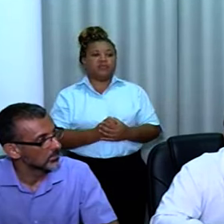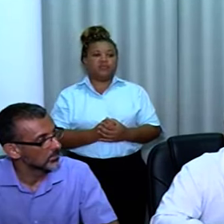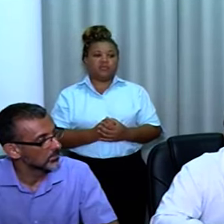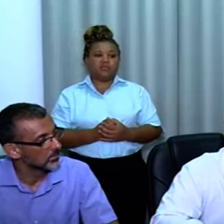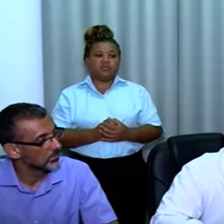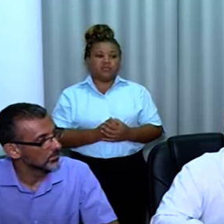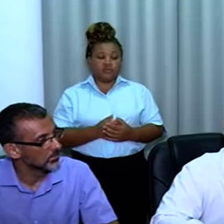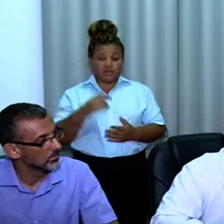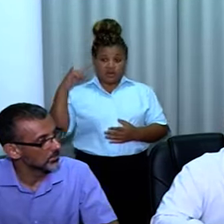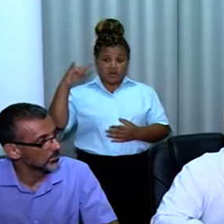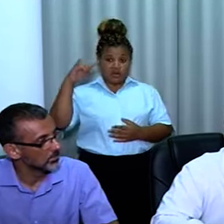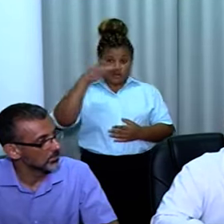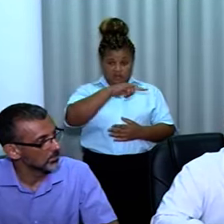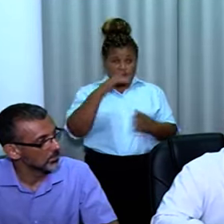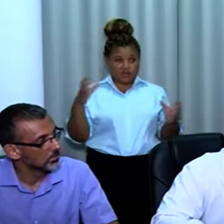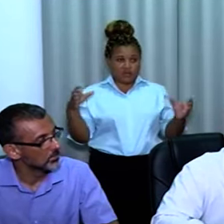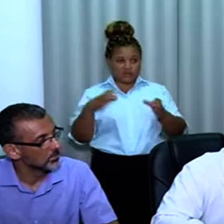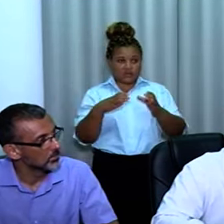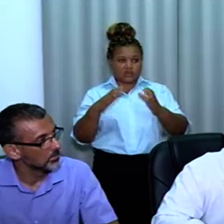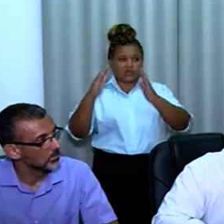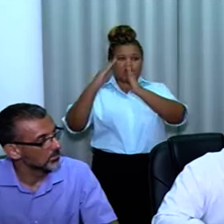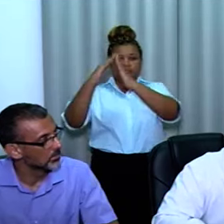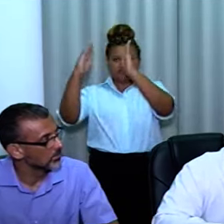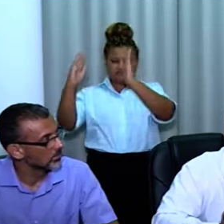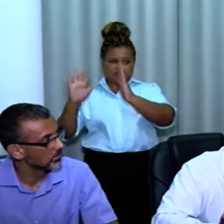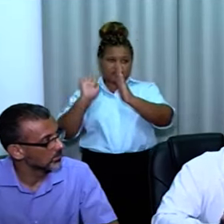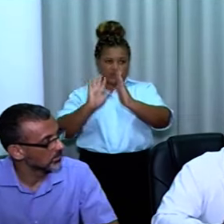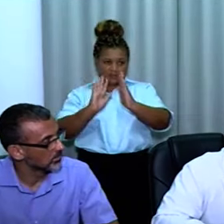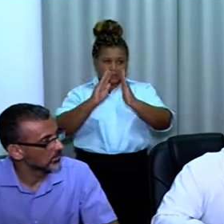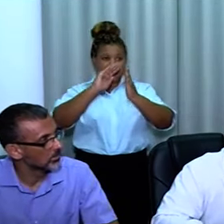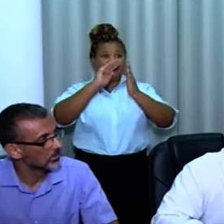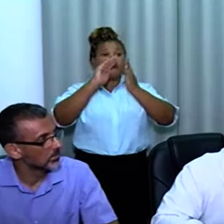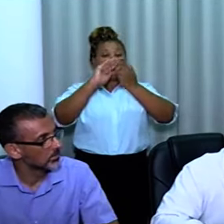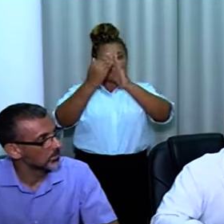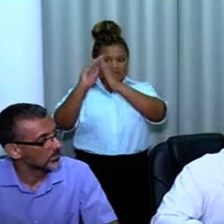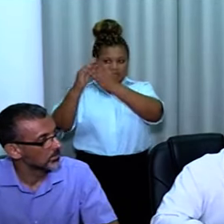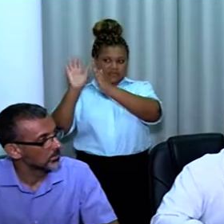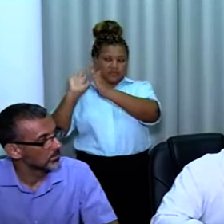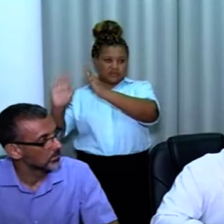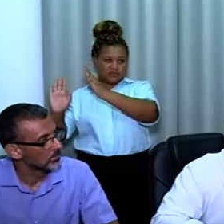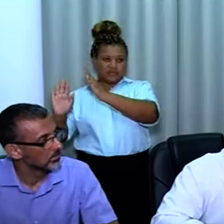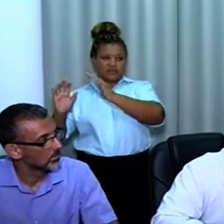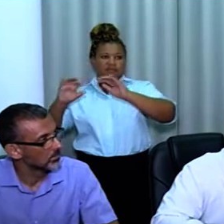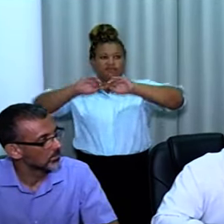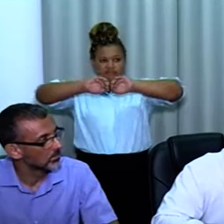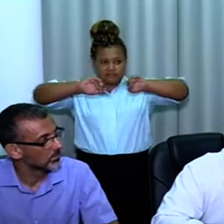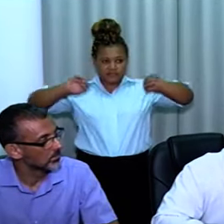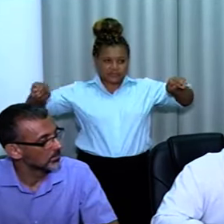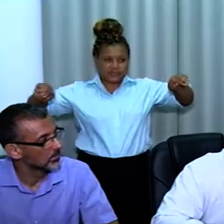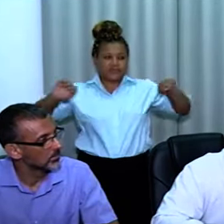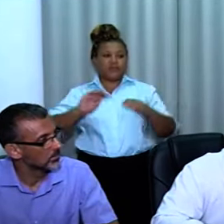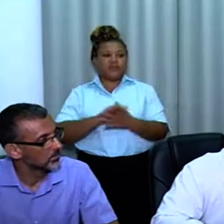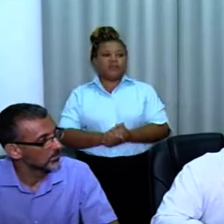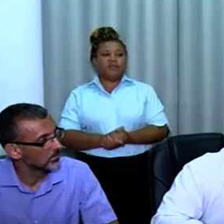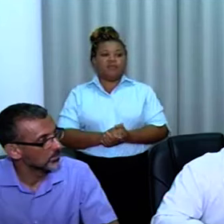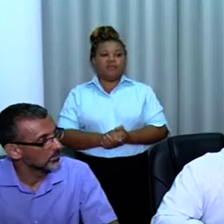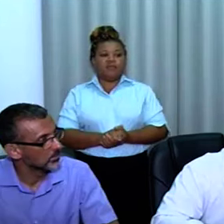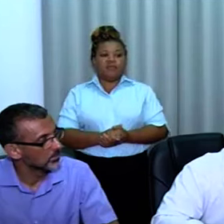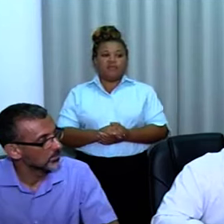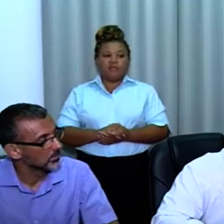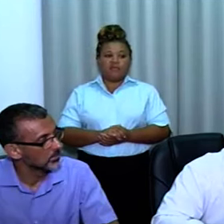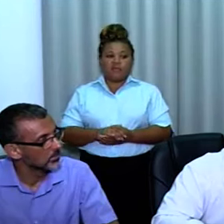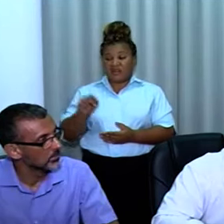at seats that were quite far away from those. There are two separate incidents that are being investigated, tests are being